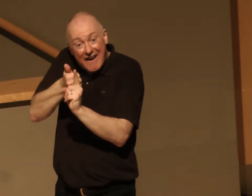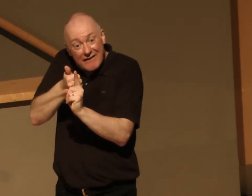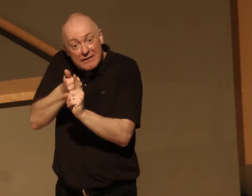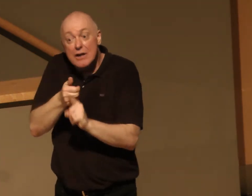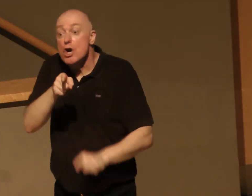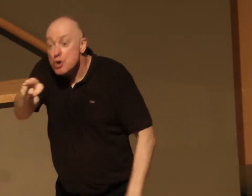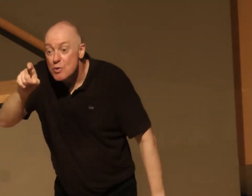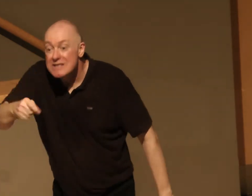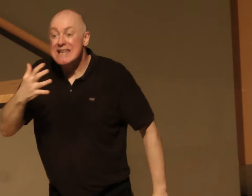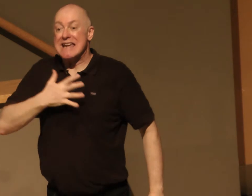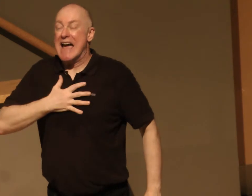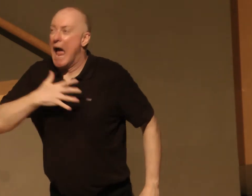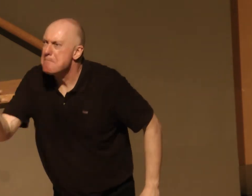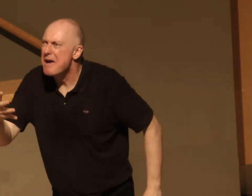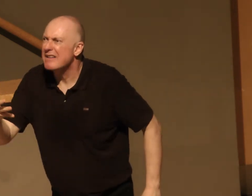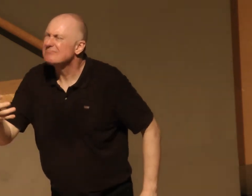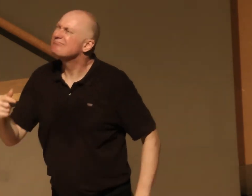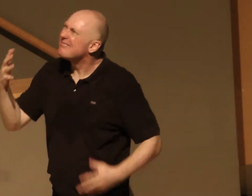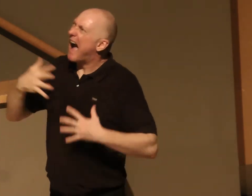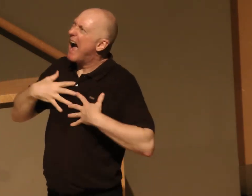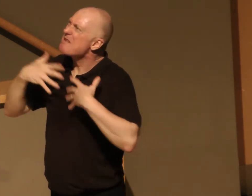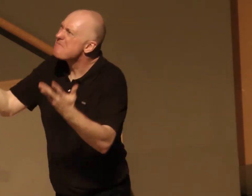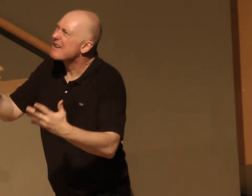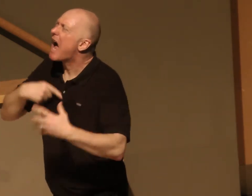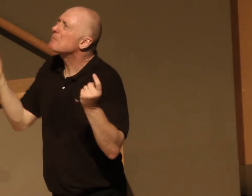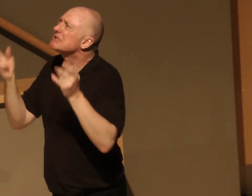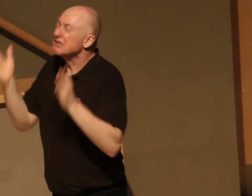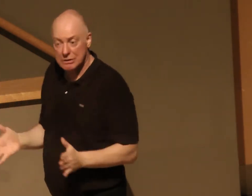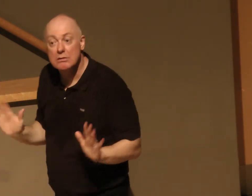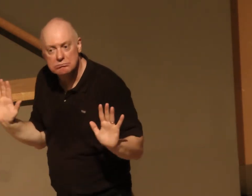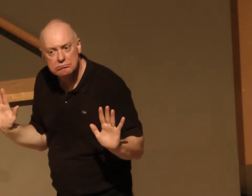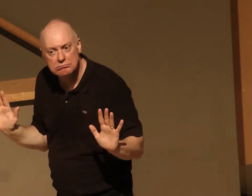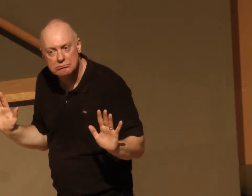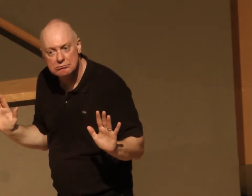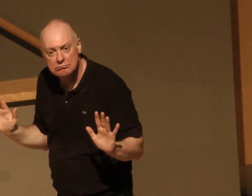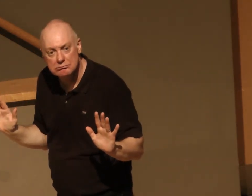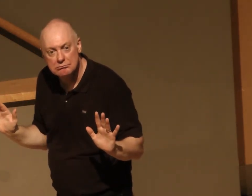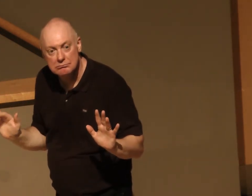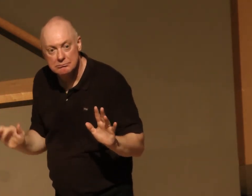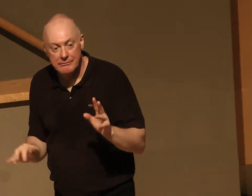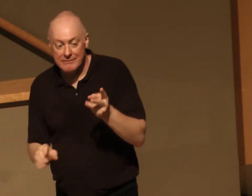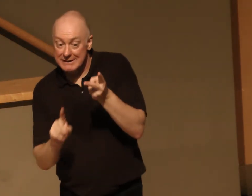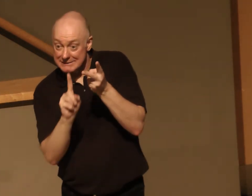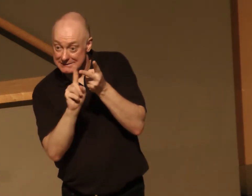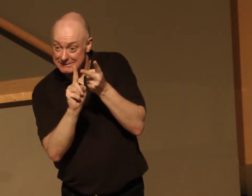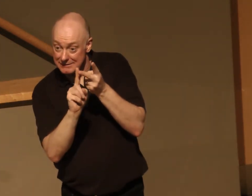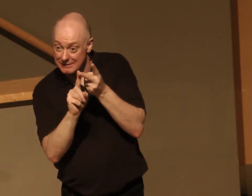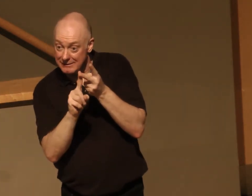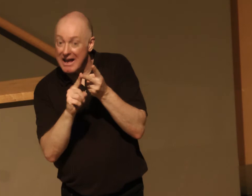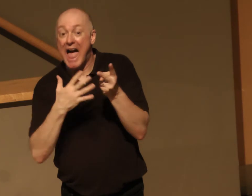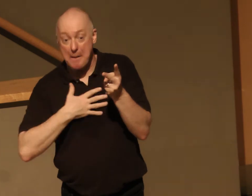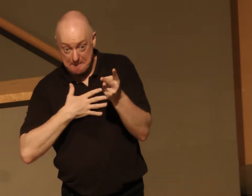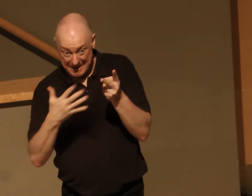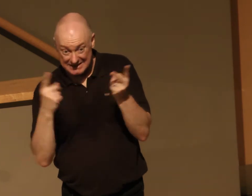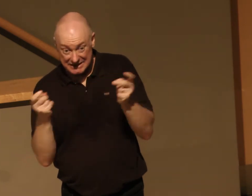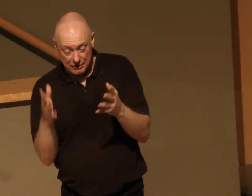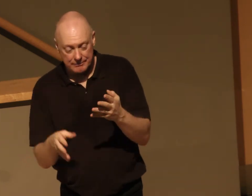that you're a sinner and receive forgiveness that's the second thing you gotta admit to know that we're sinners second thing is you gotta